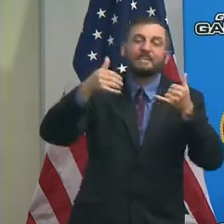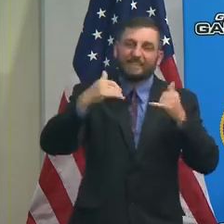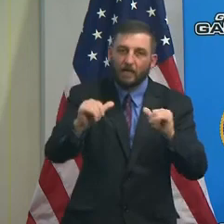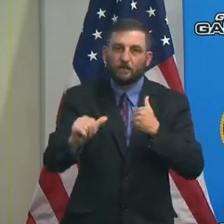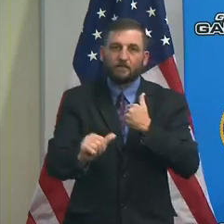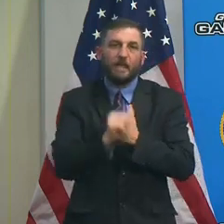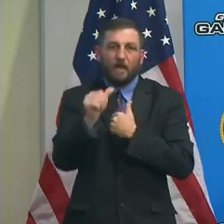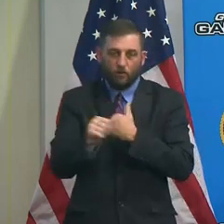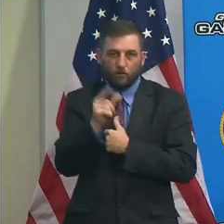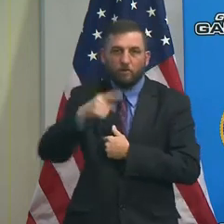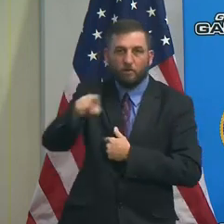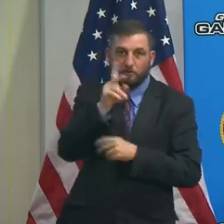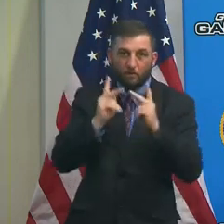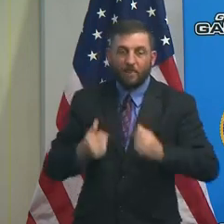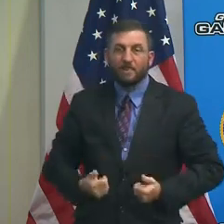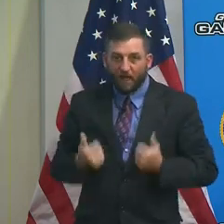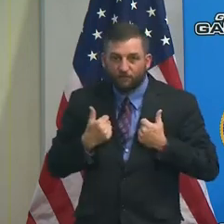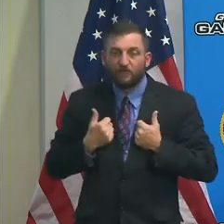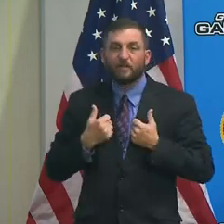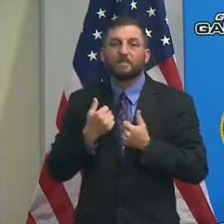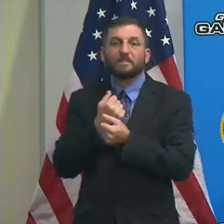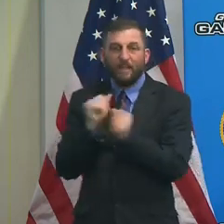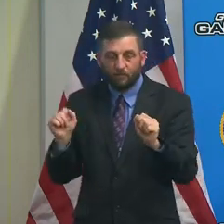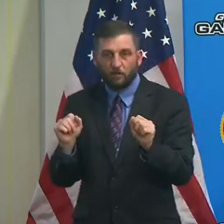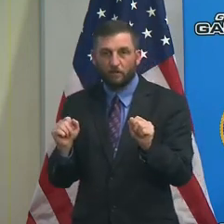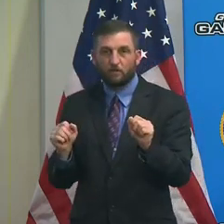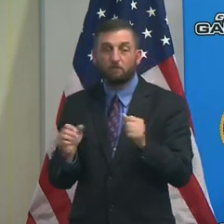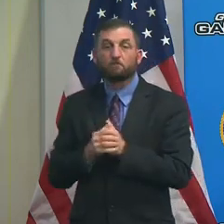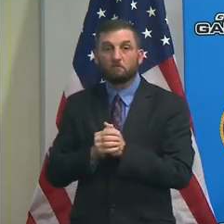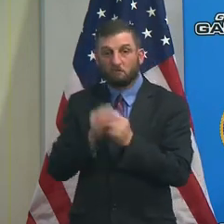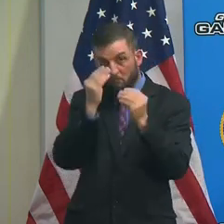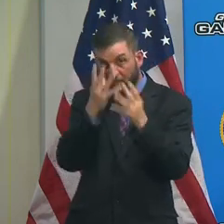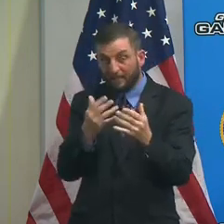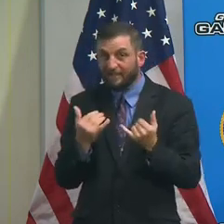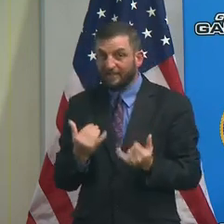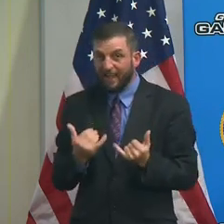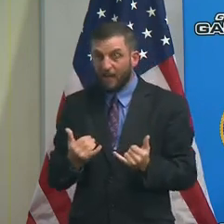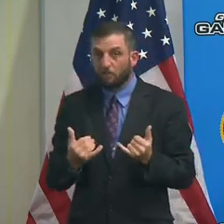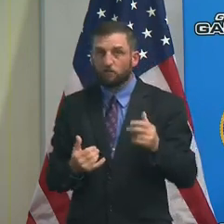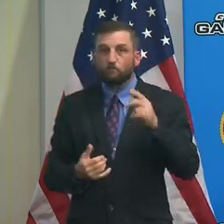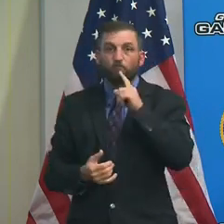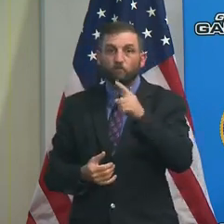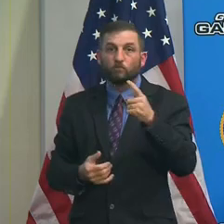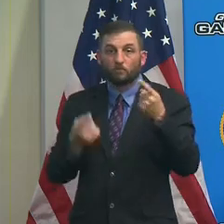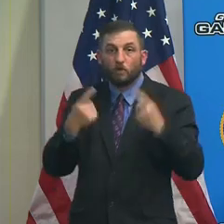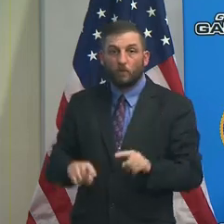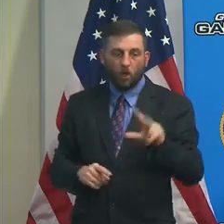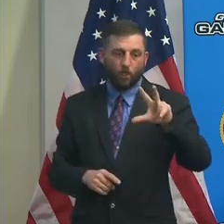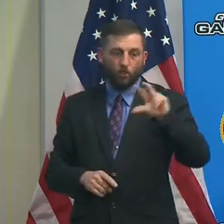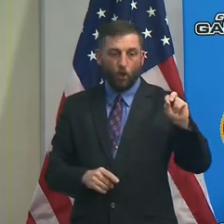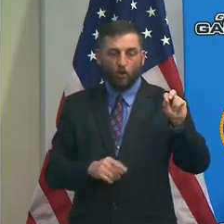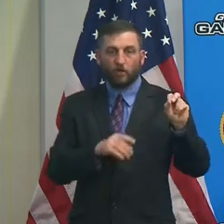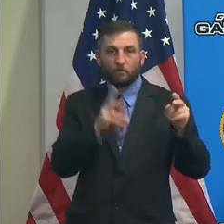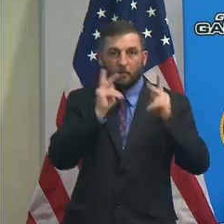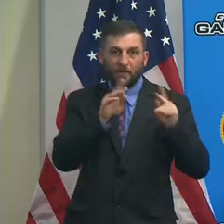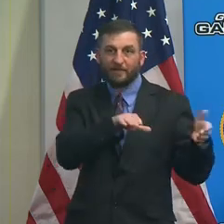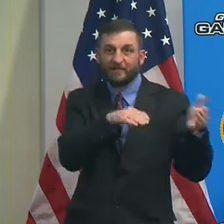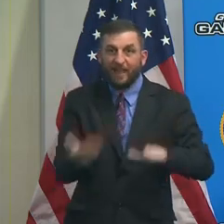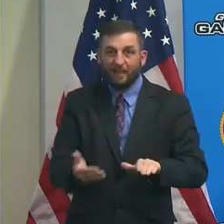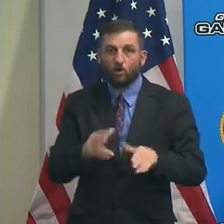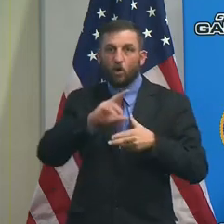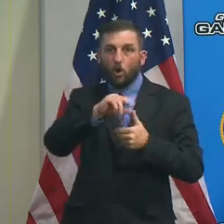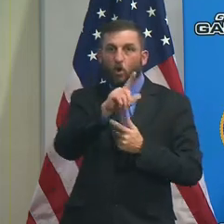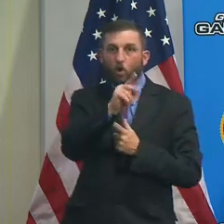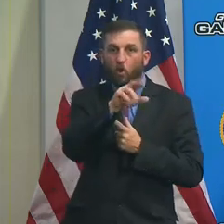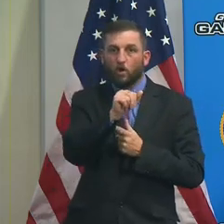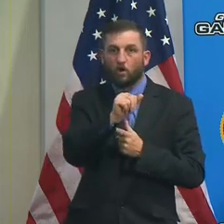and safety. And in fact, we now attribute 30 deaths to Hurricane Laura, and only one of those